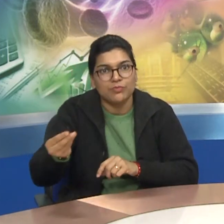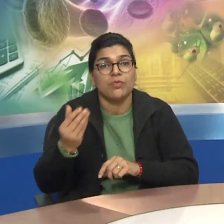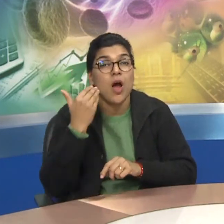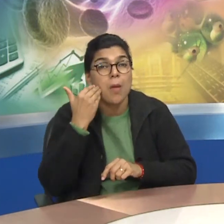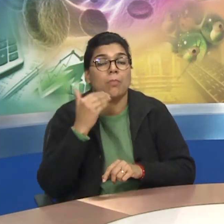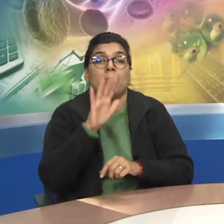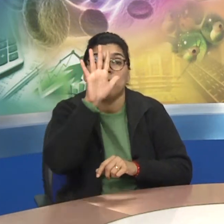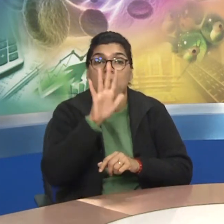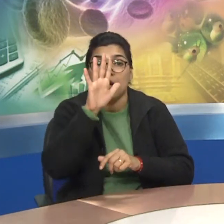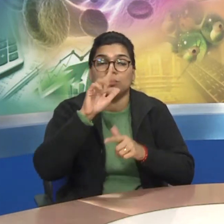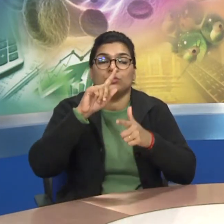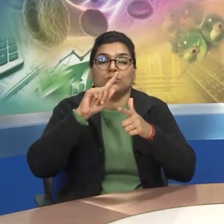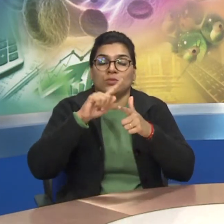And every year